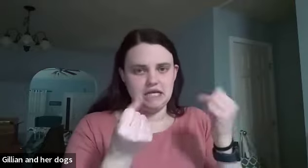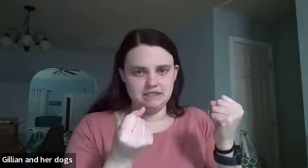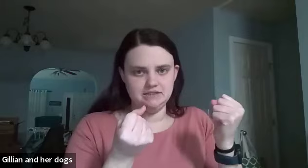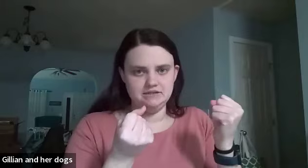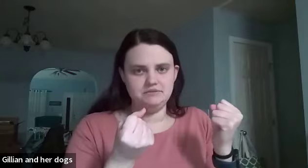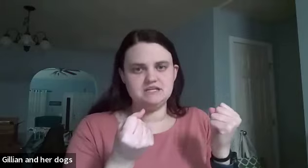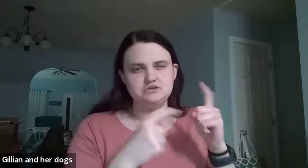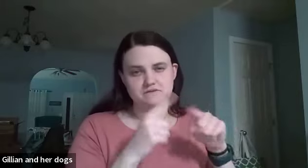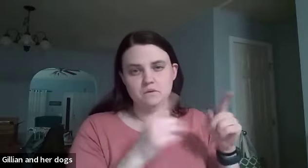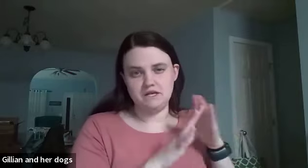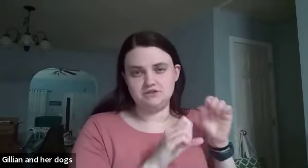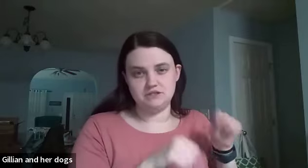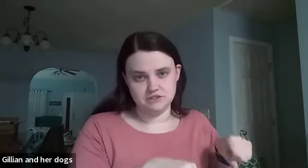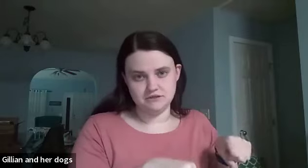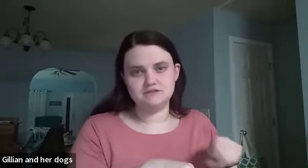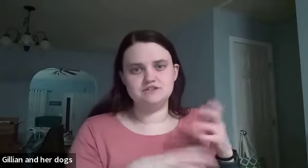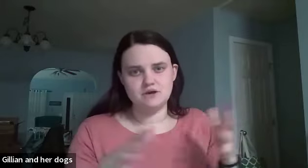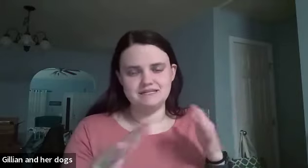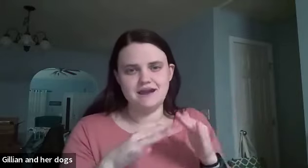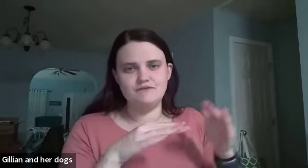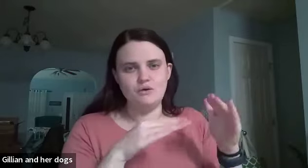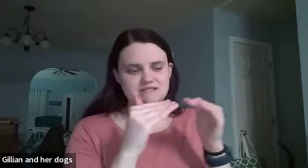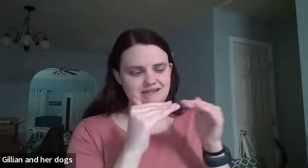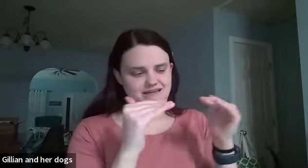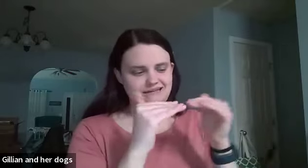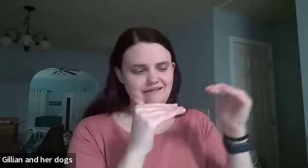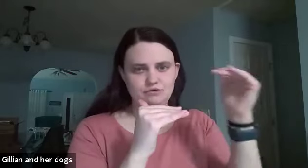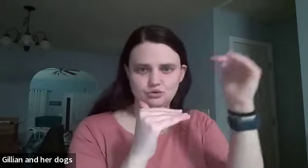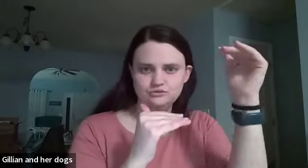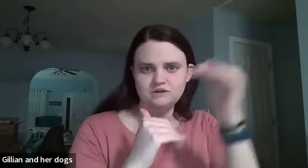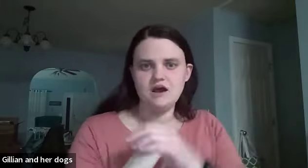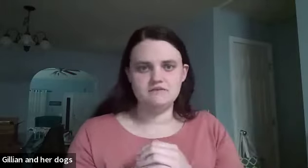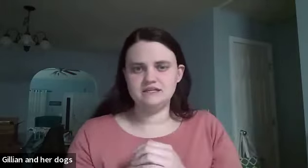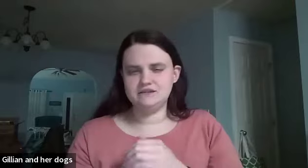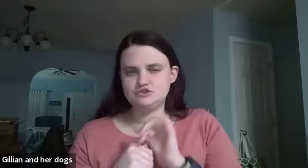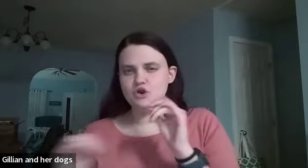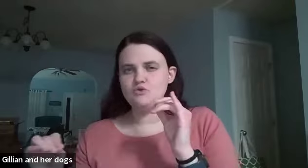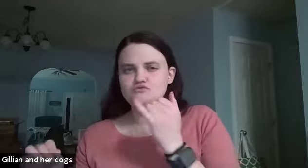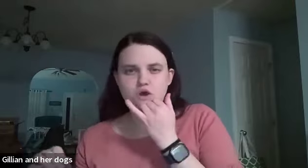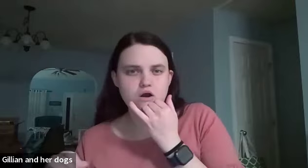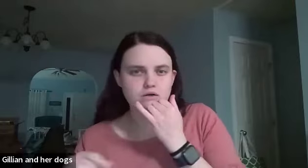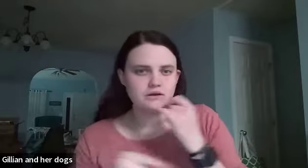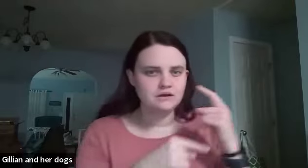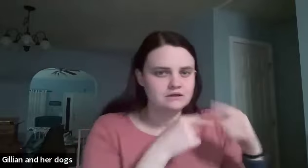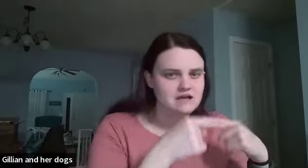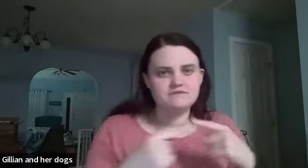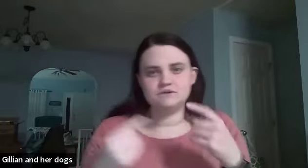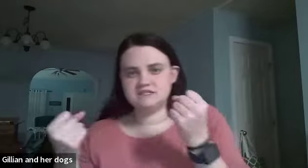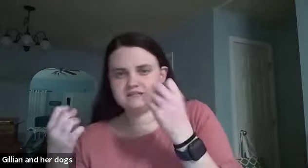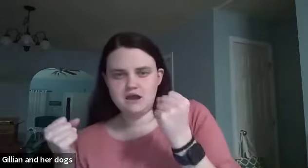sign because there are different ways you can do it. So it's kind of almost like a level of it. There's no wrong sign versus